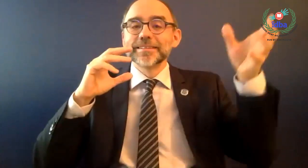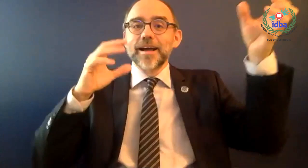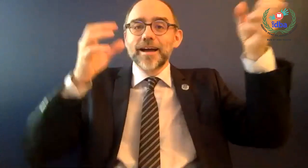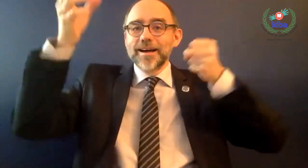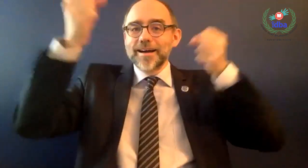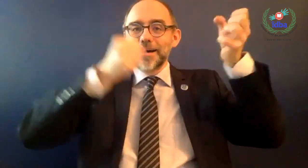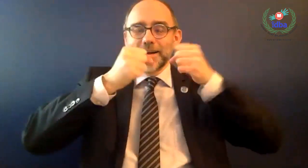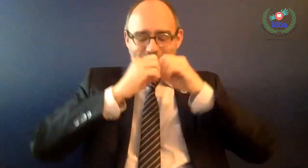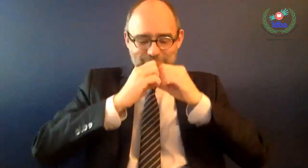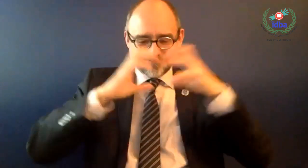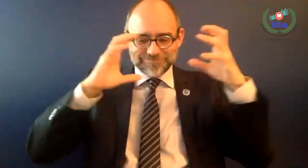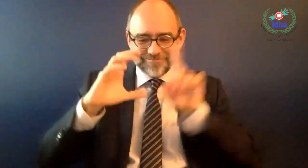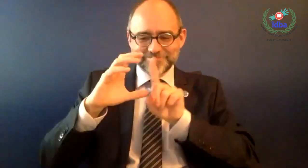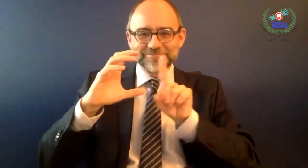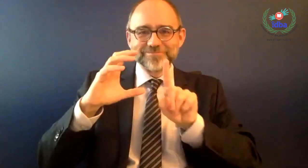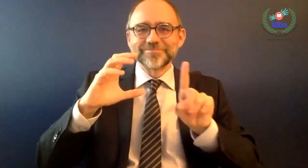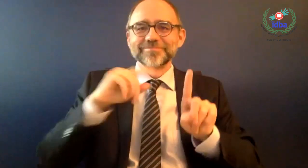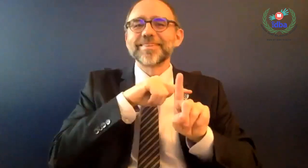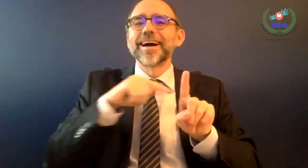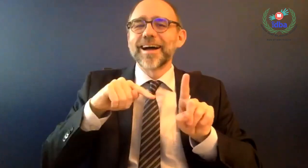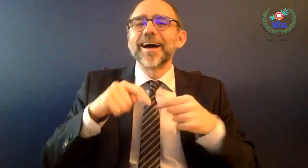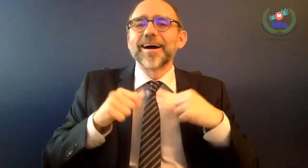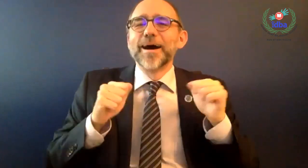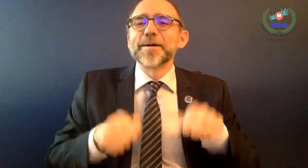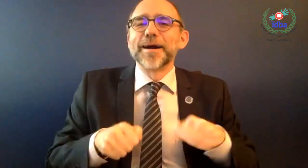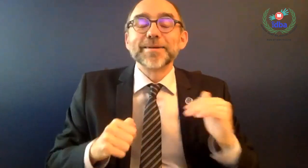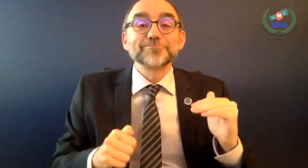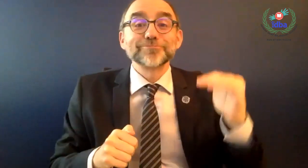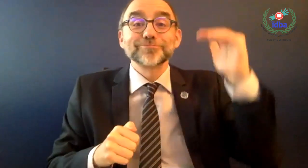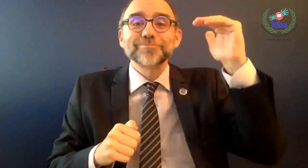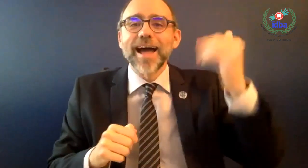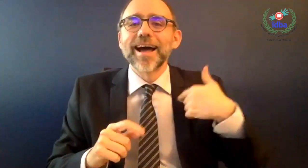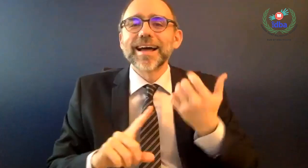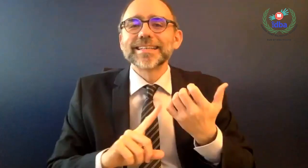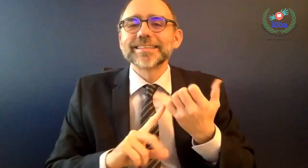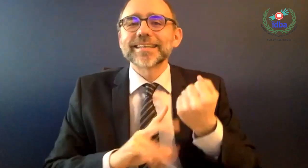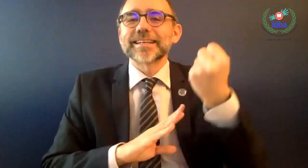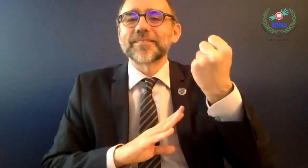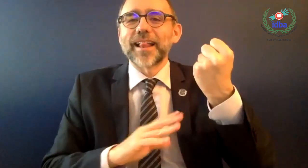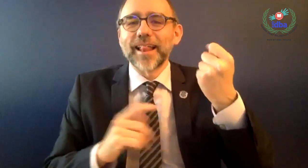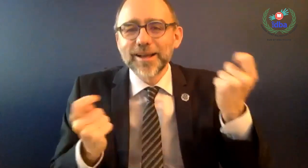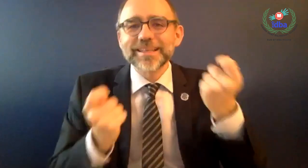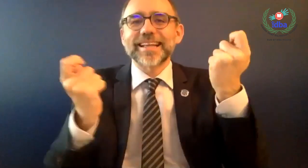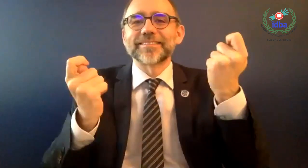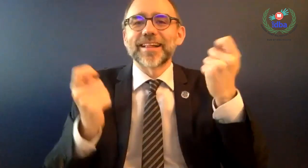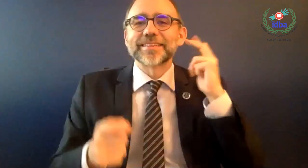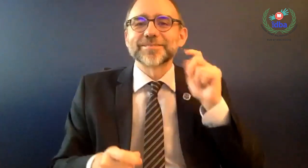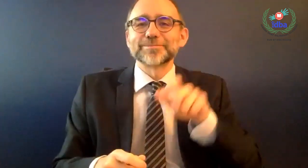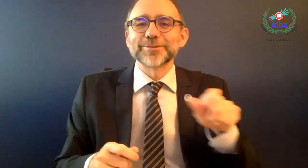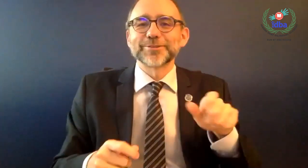up to, where will they learn from? So they have the deaf young children will have lot many opportunities if they